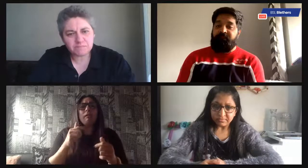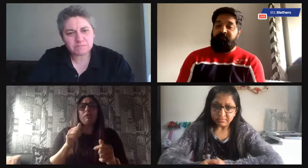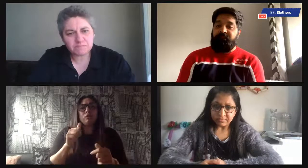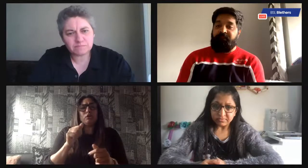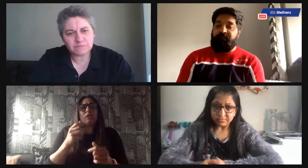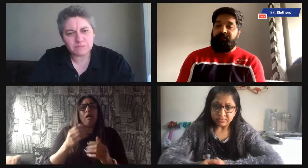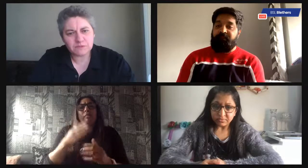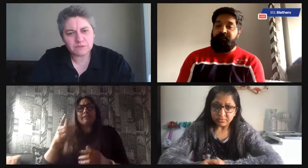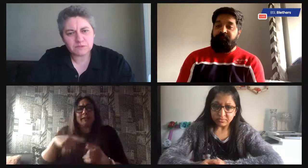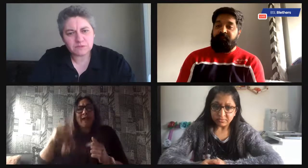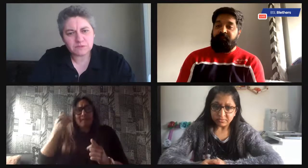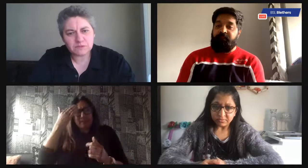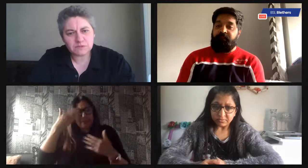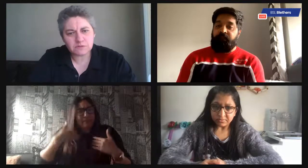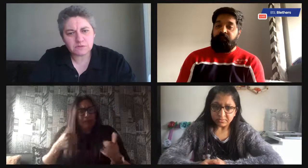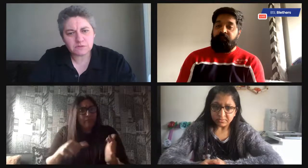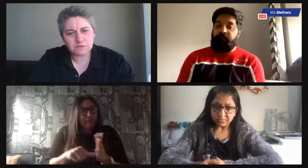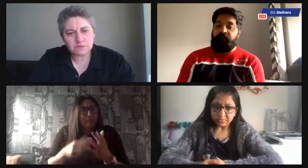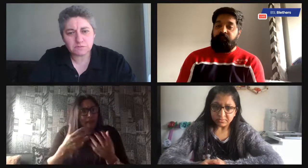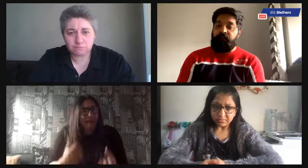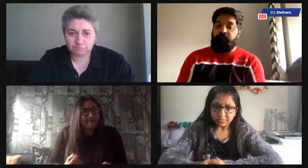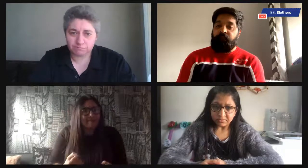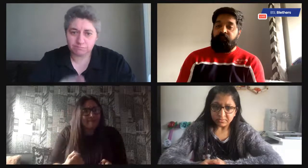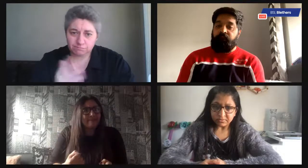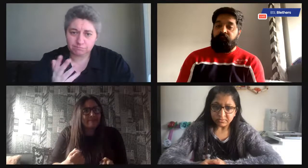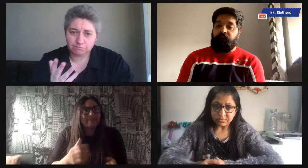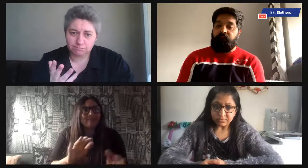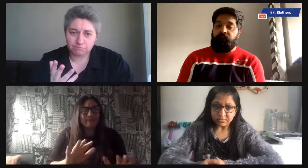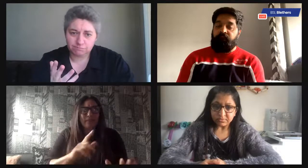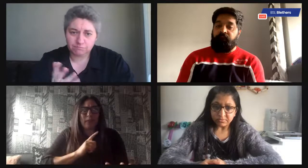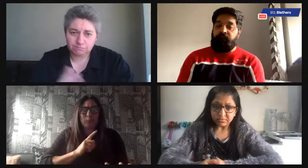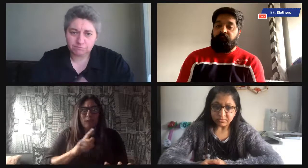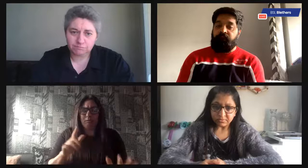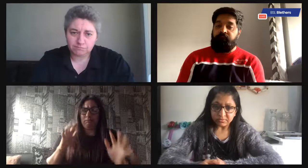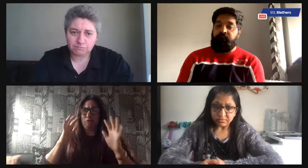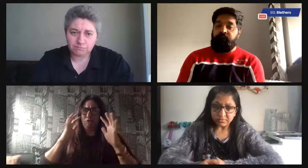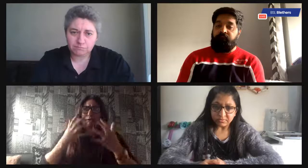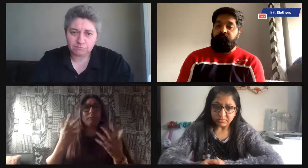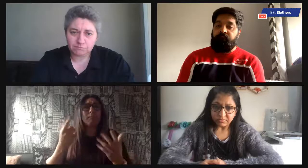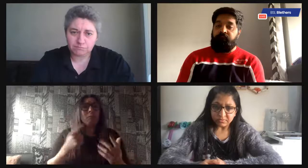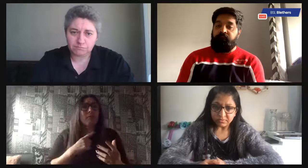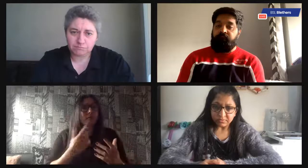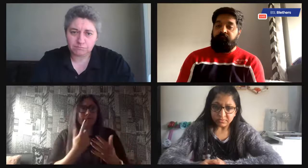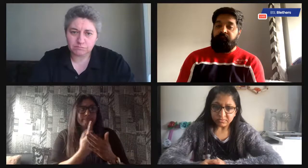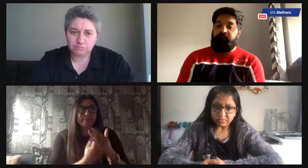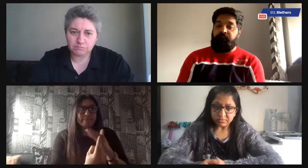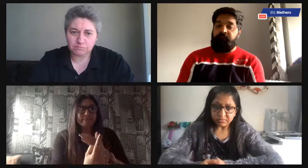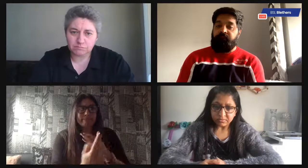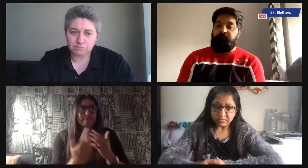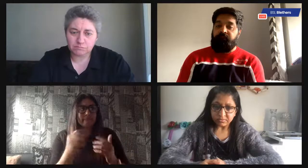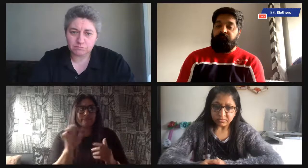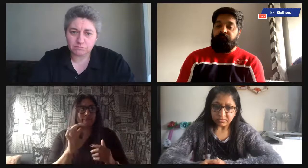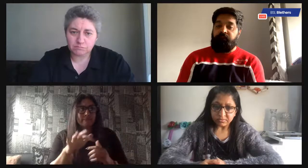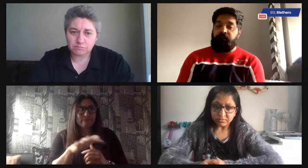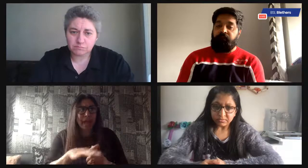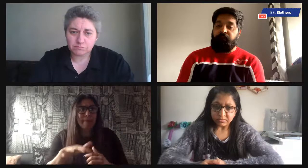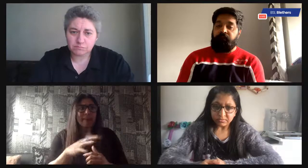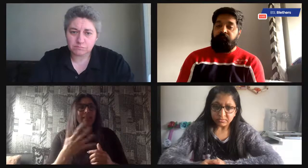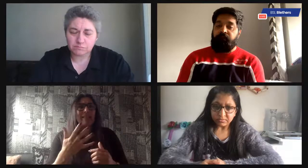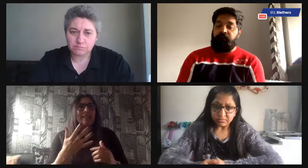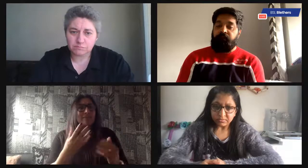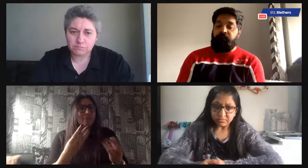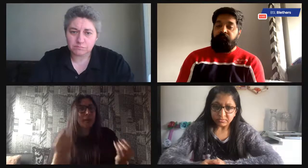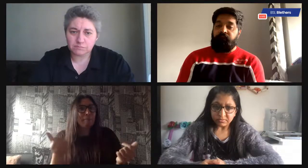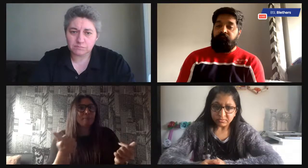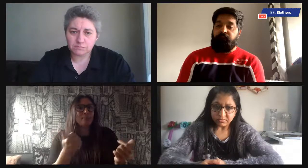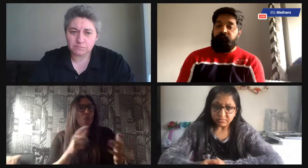well. And we really feel there's a good positive vibe at the now. I mean, there is a concern for people's mental health, and I'm worried, I'm not going to lie to you,